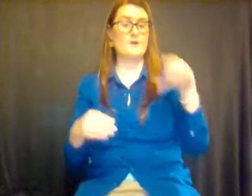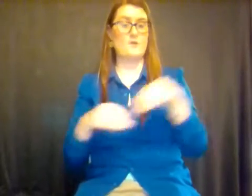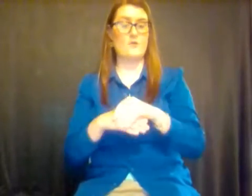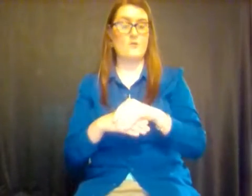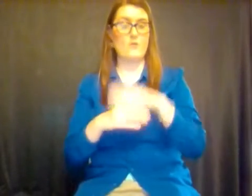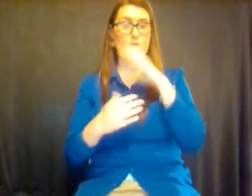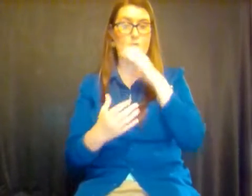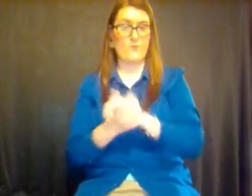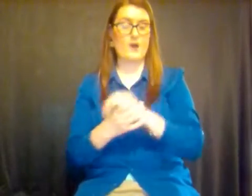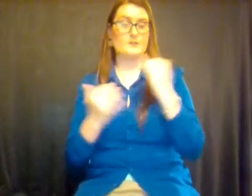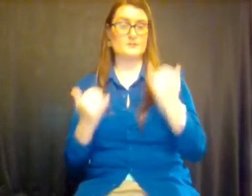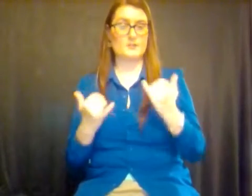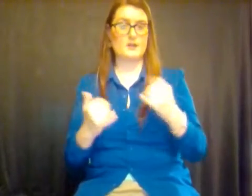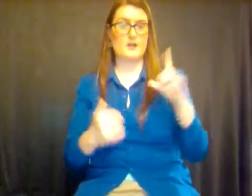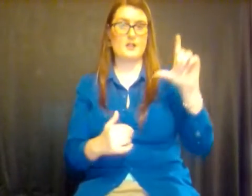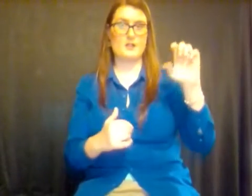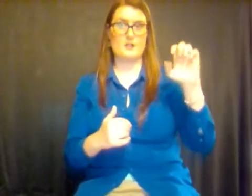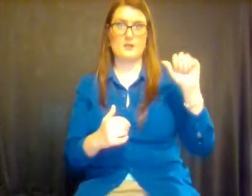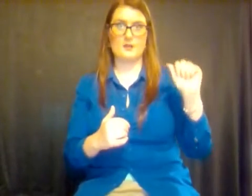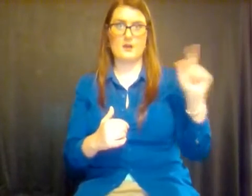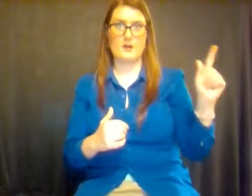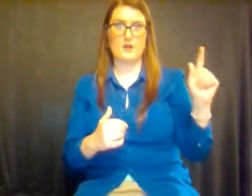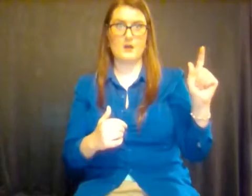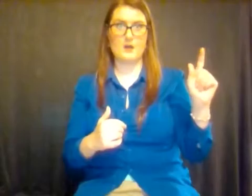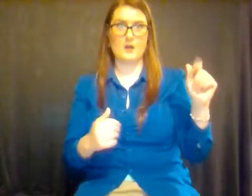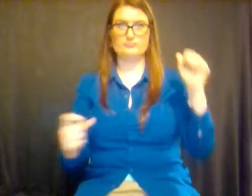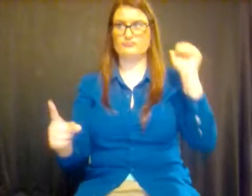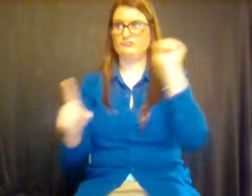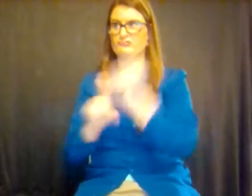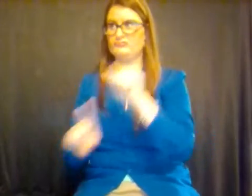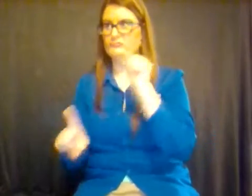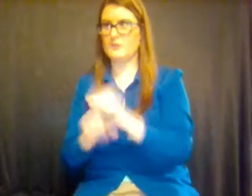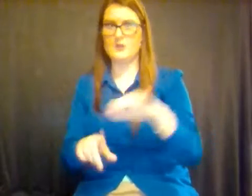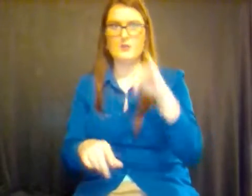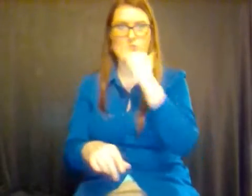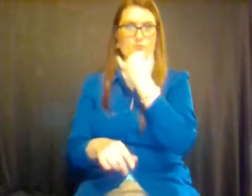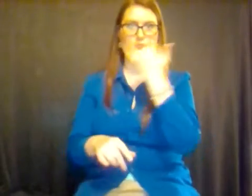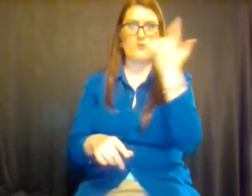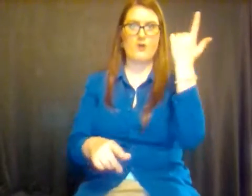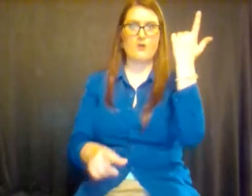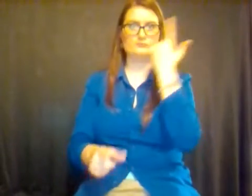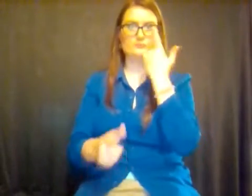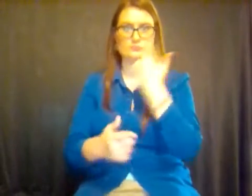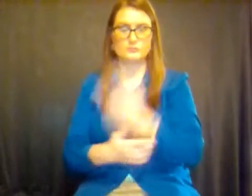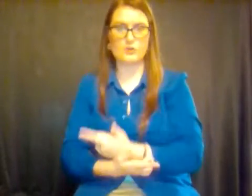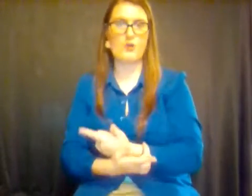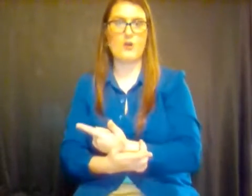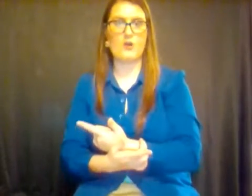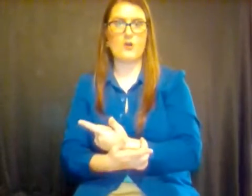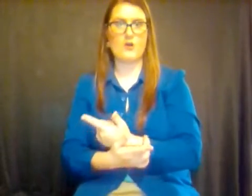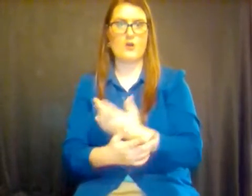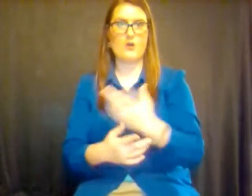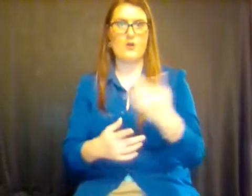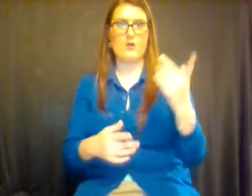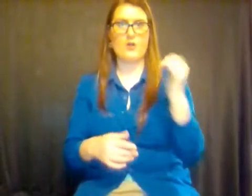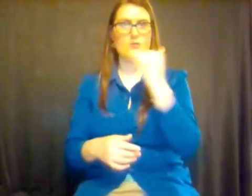wrong daughter. Jacob was furious. He wanted to kill Laban. But then he realized what Laban had done to him